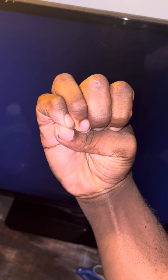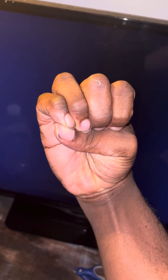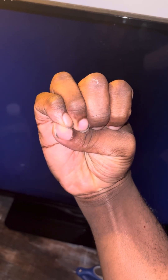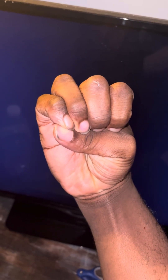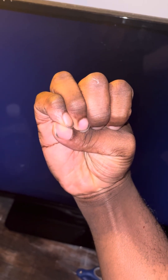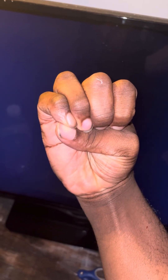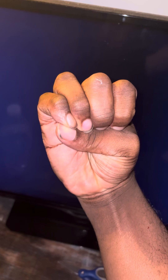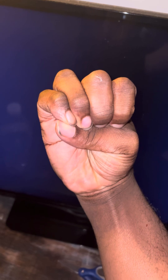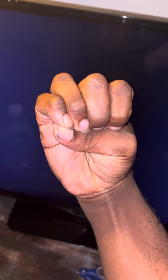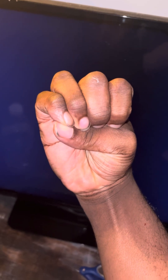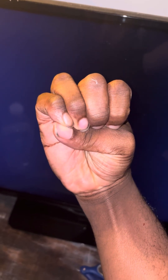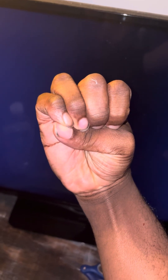E,